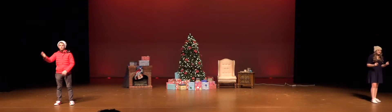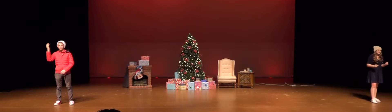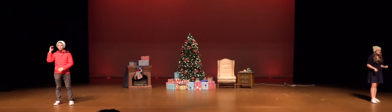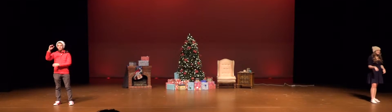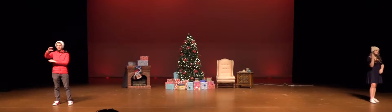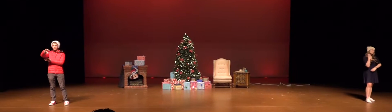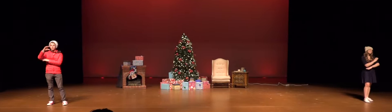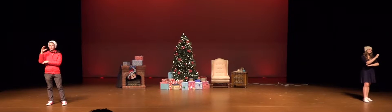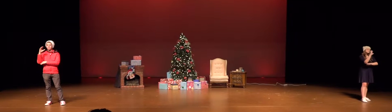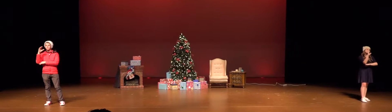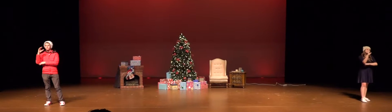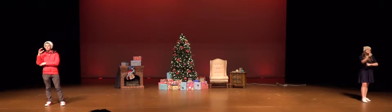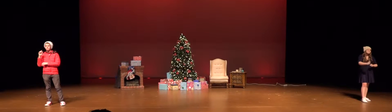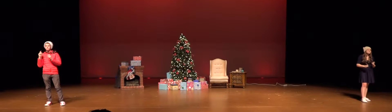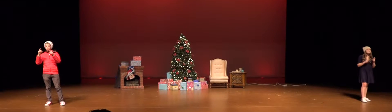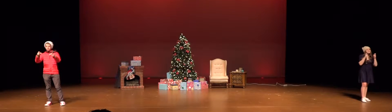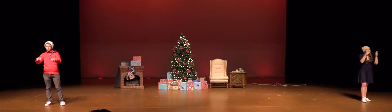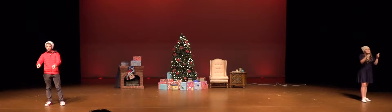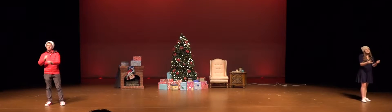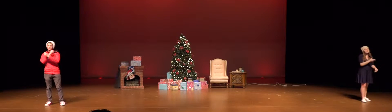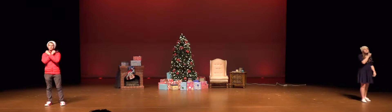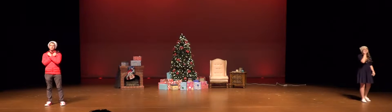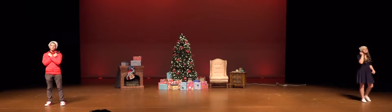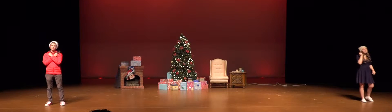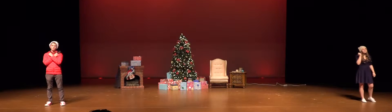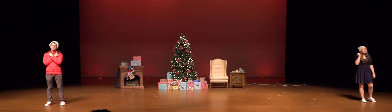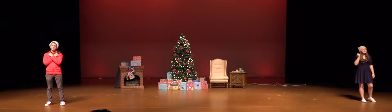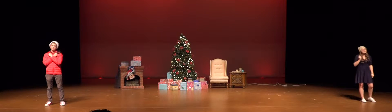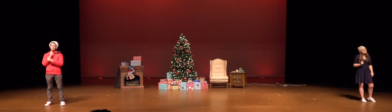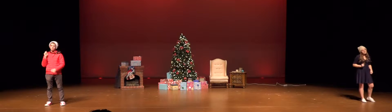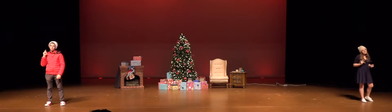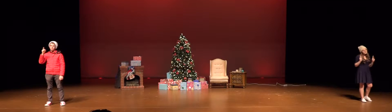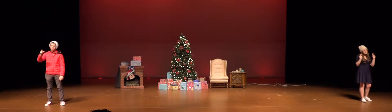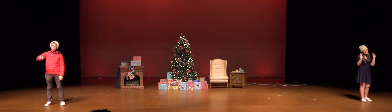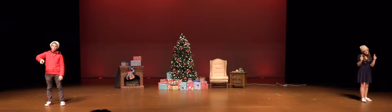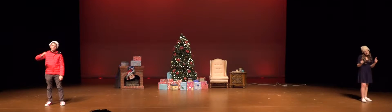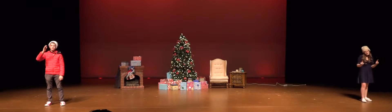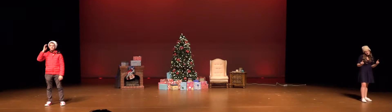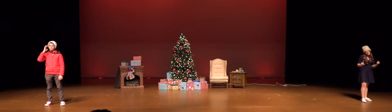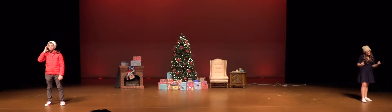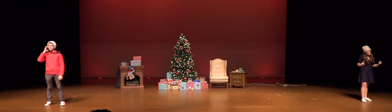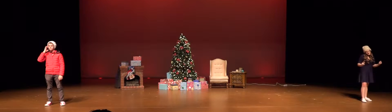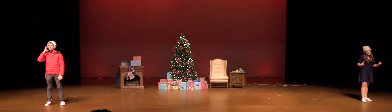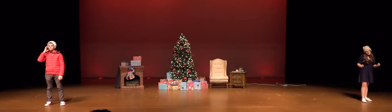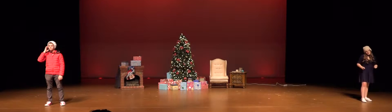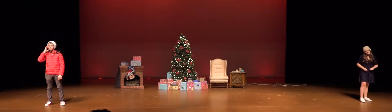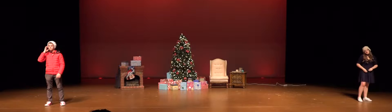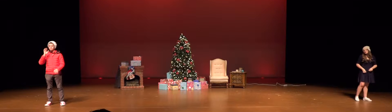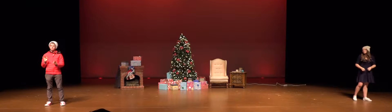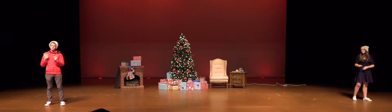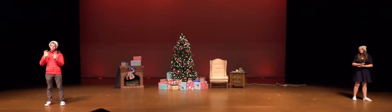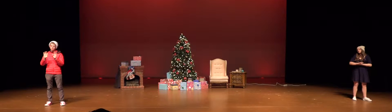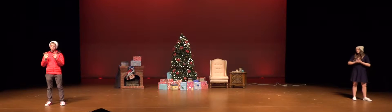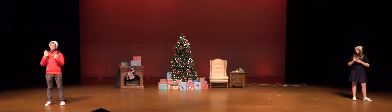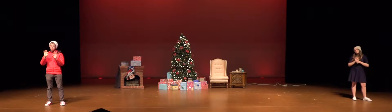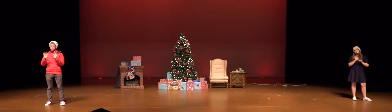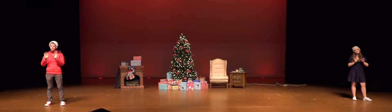Last Christmas, I gave you my heart But the very next day, you give it